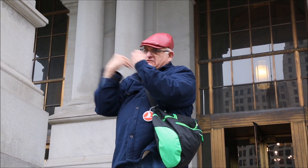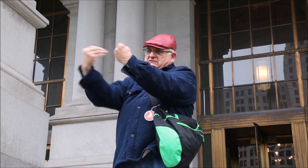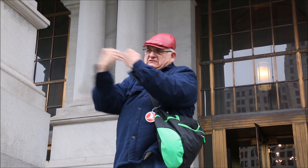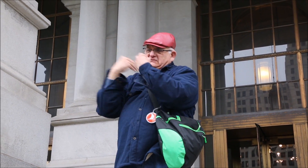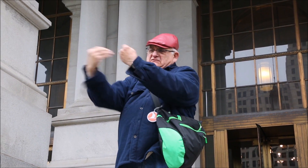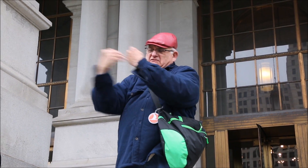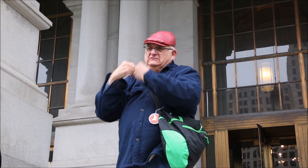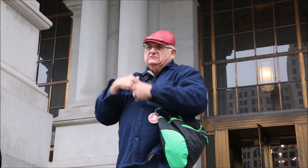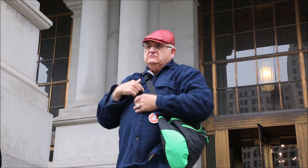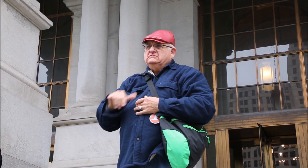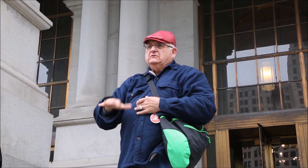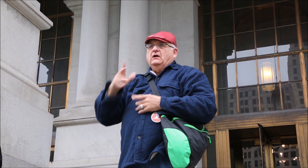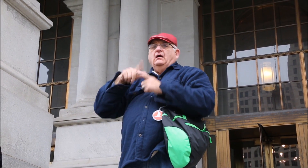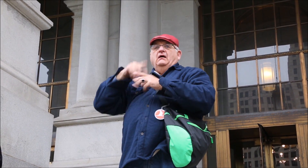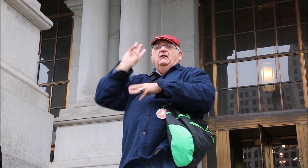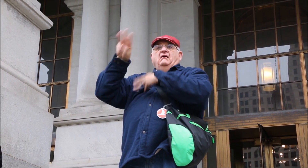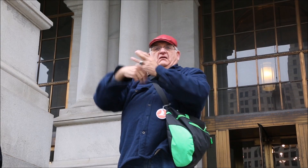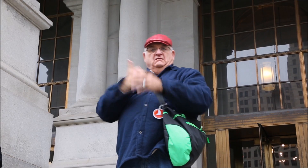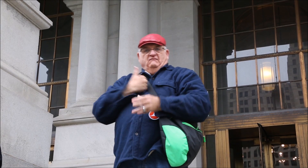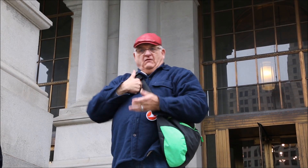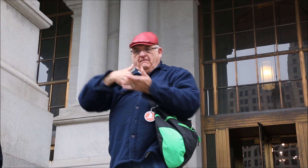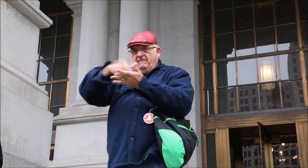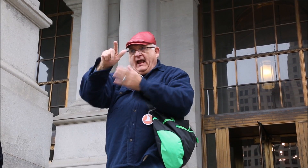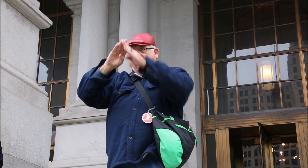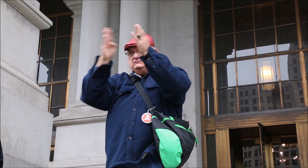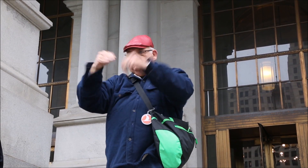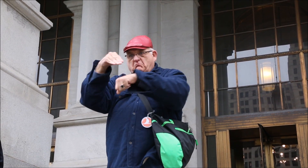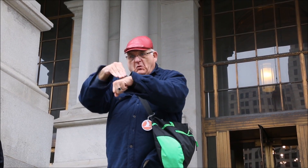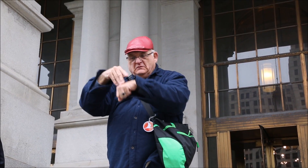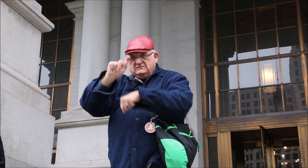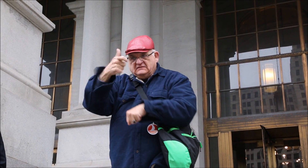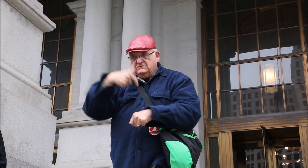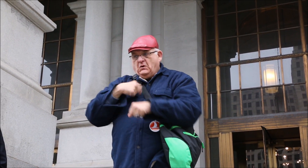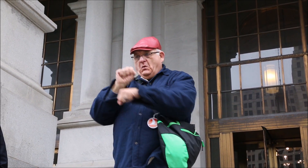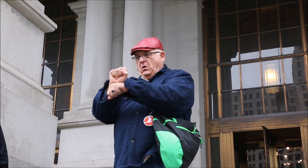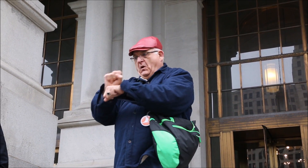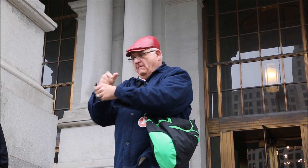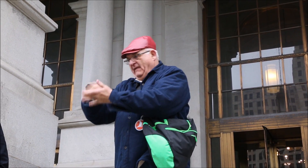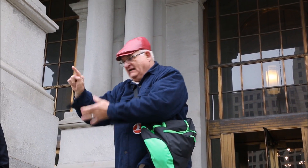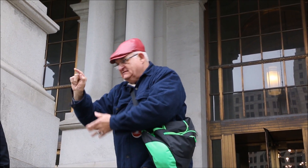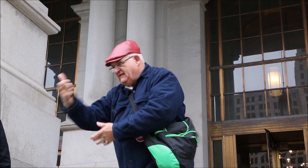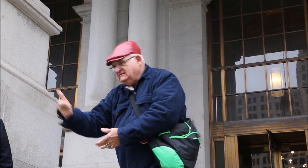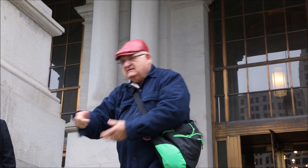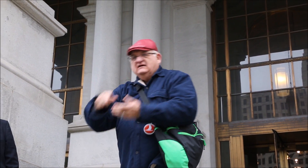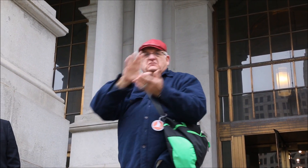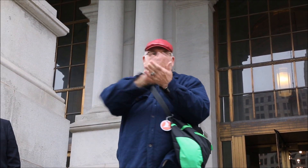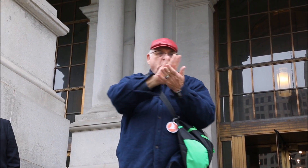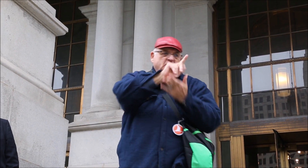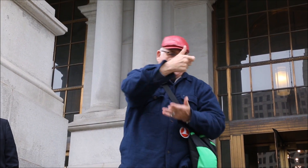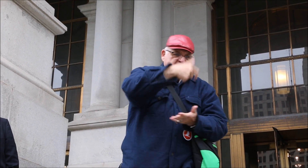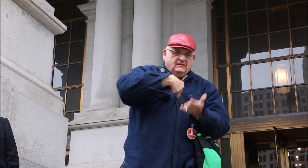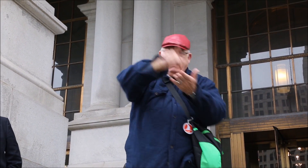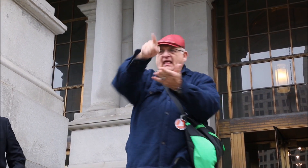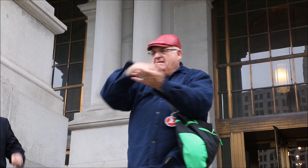discriminate. And so, with God's support, I tried to get this at a Christmas party.